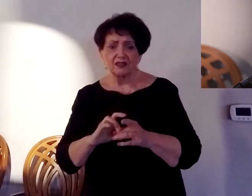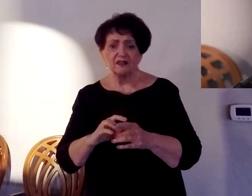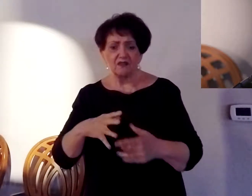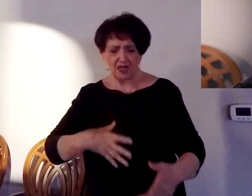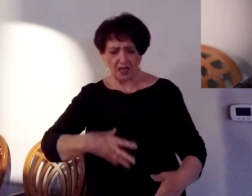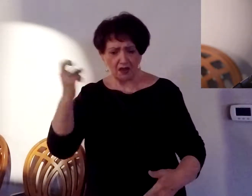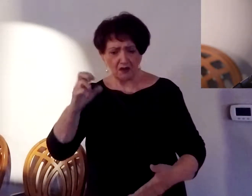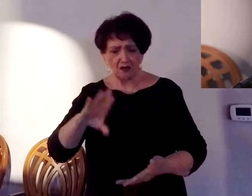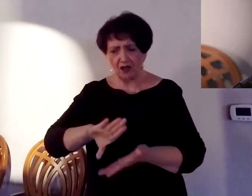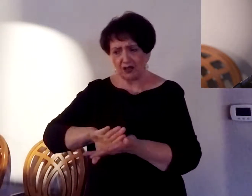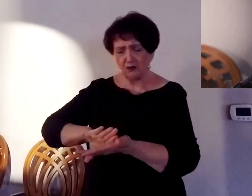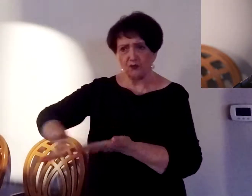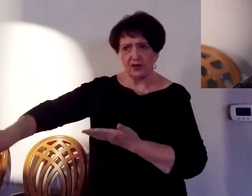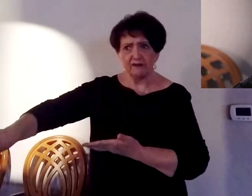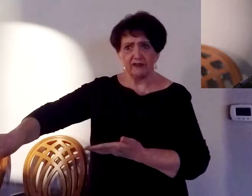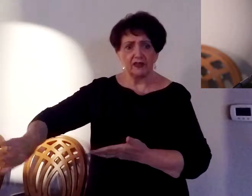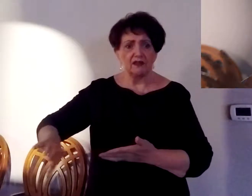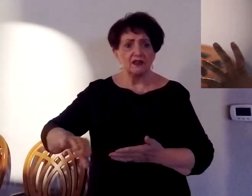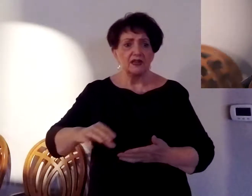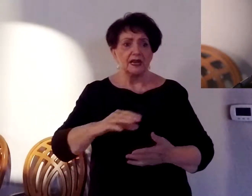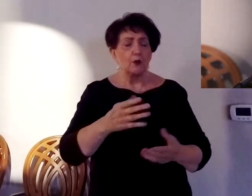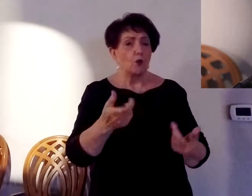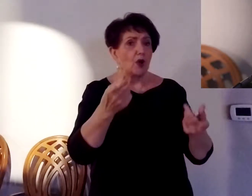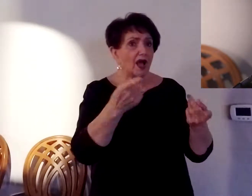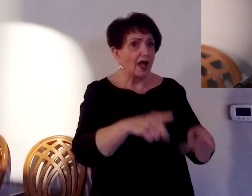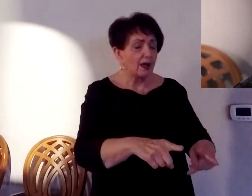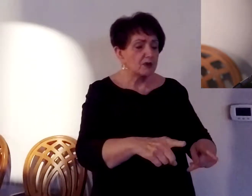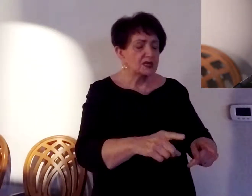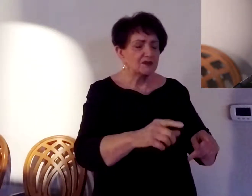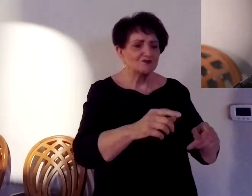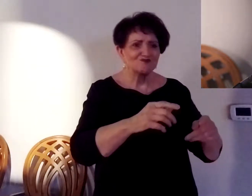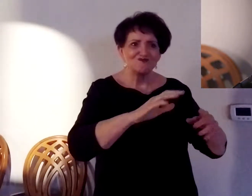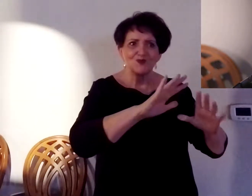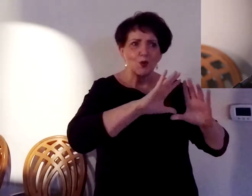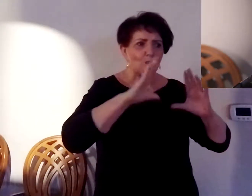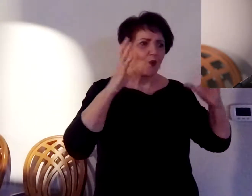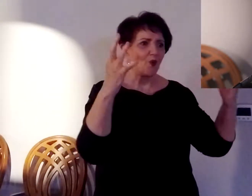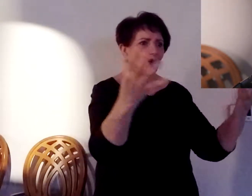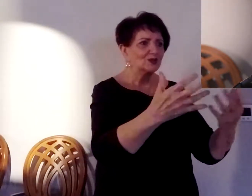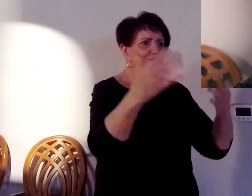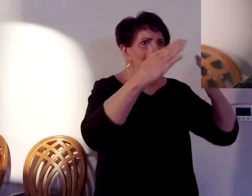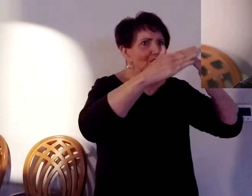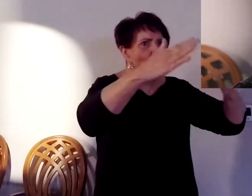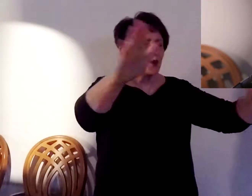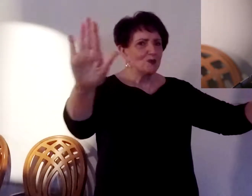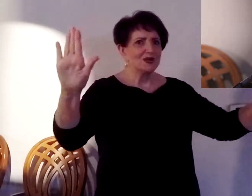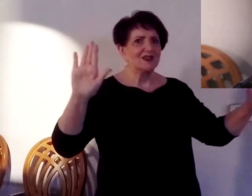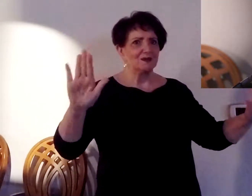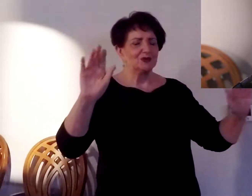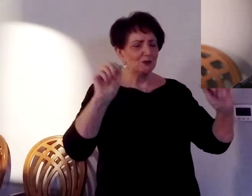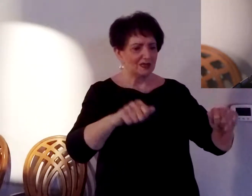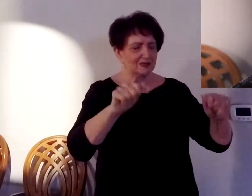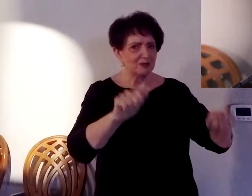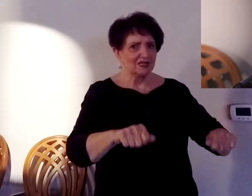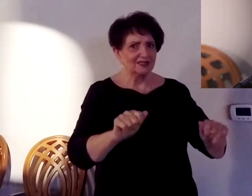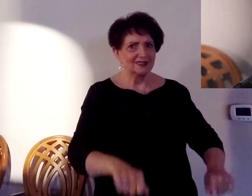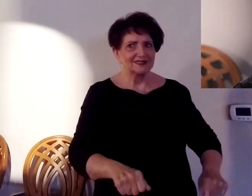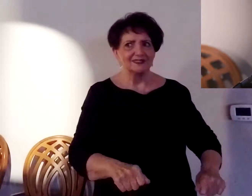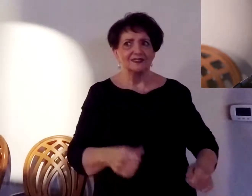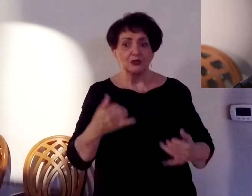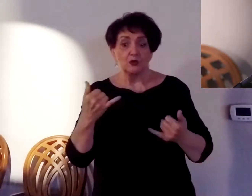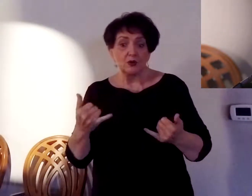shed the anger, then the world opened up to me of infinite possibilities. And so I have to look at the world from a different viewpoint